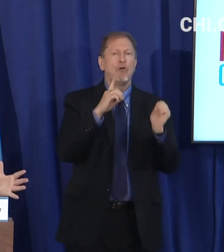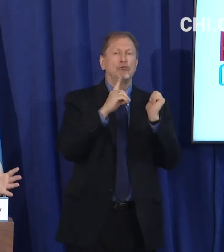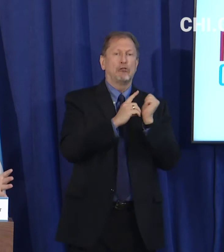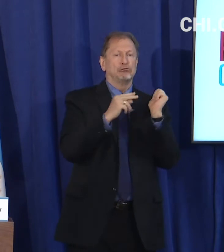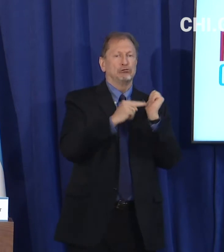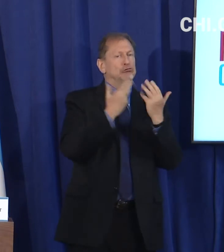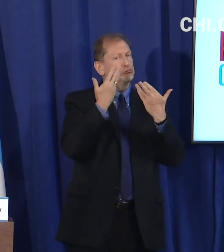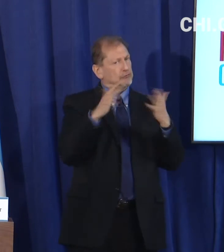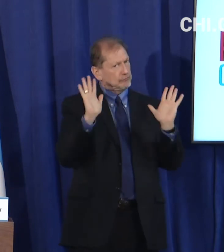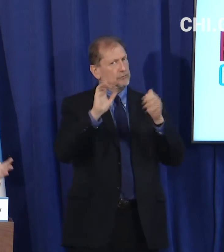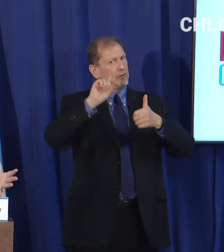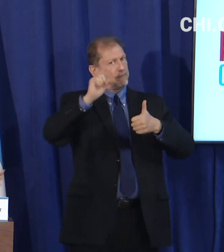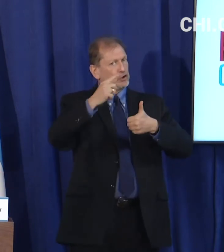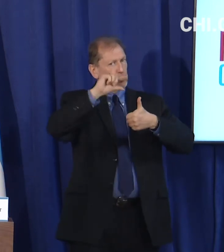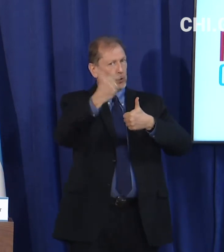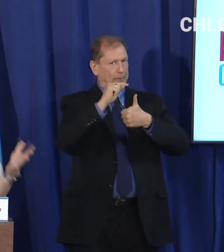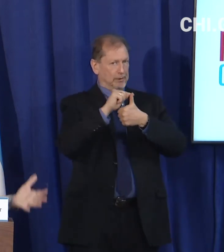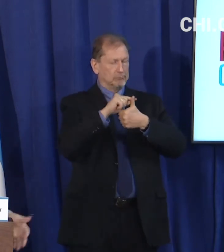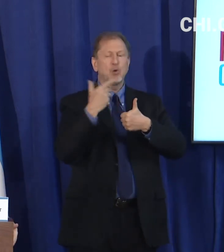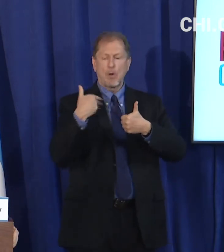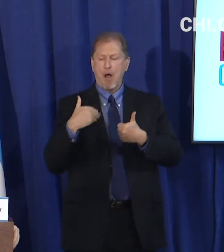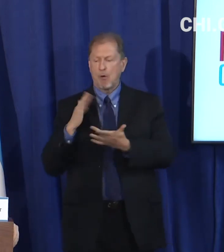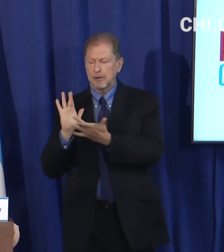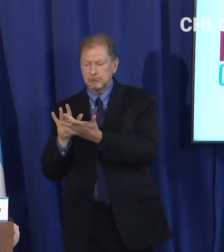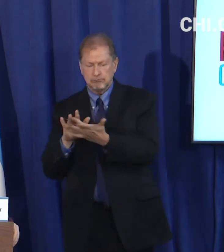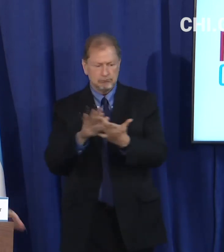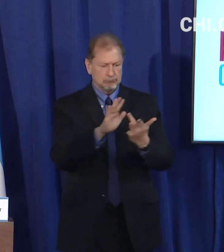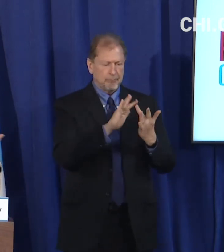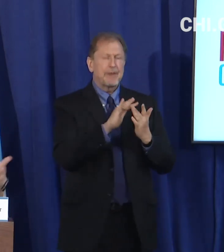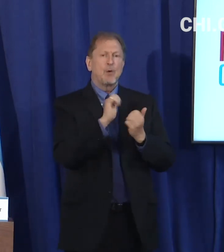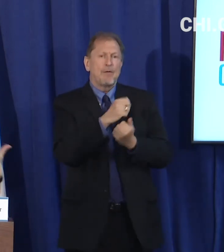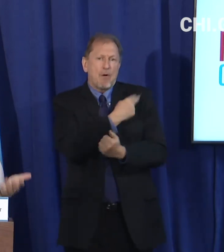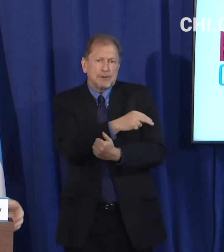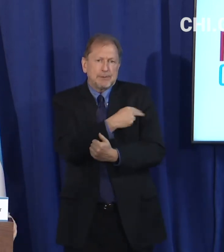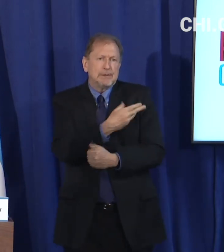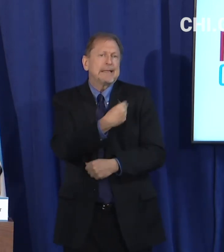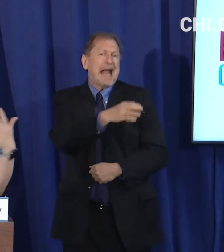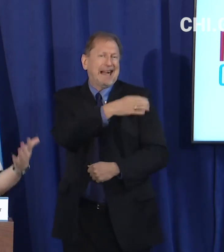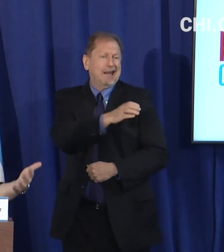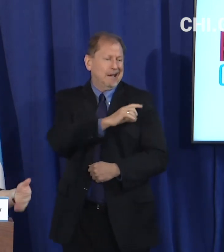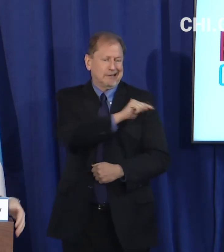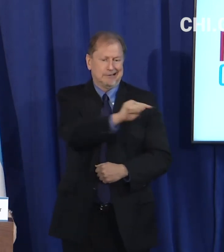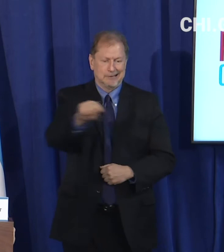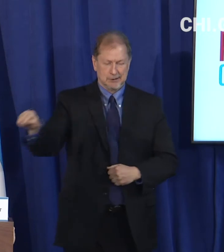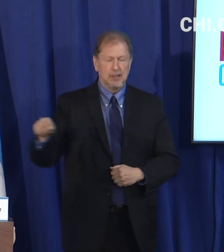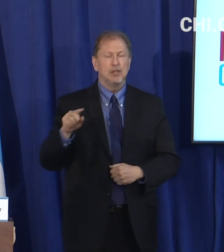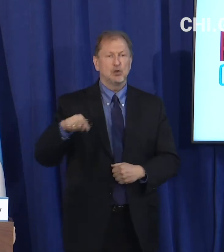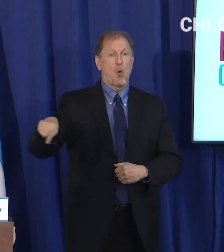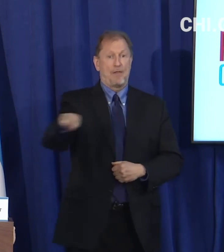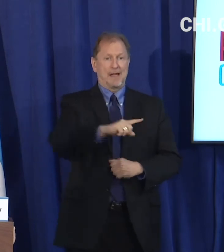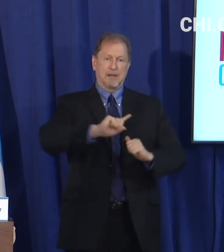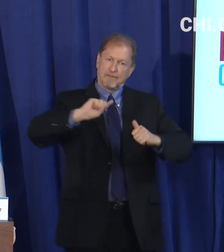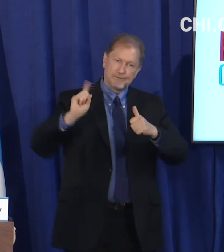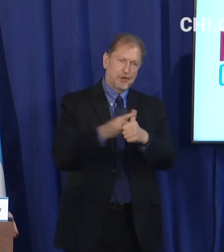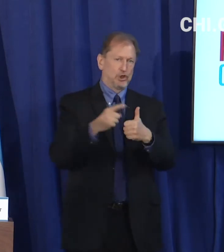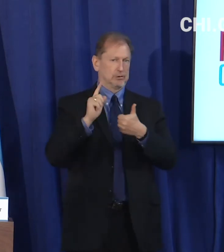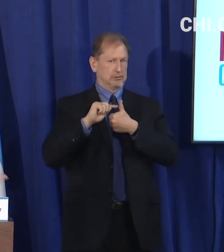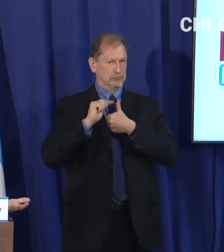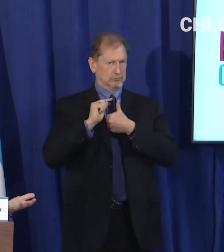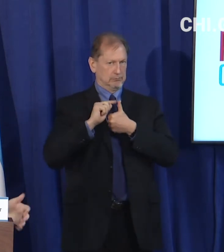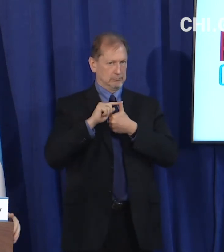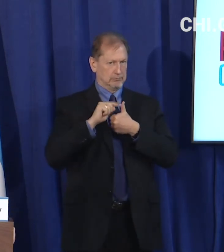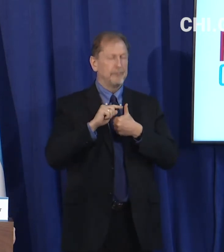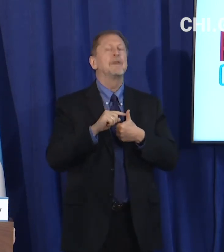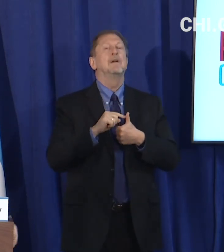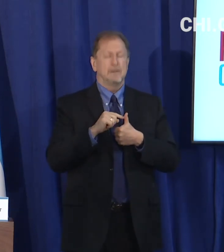close communication with our hospitals, but also our outpatient healthcare providers, our long-term care facilities, to ensure that